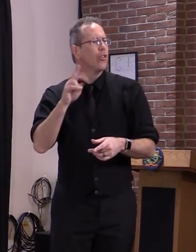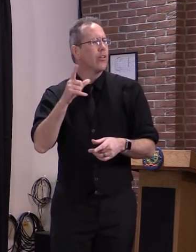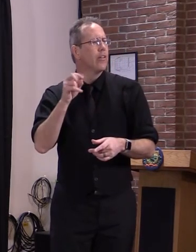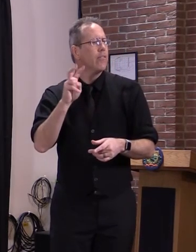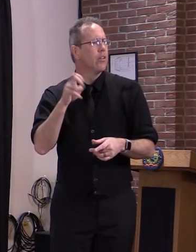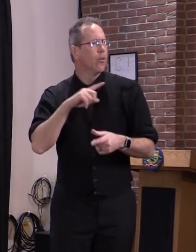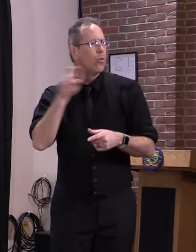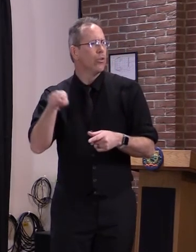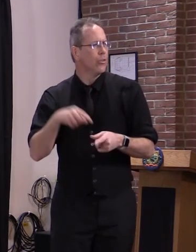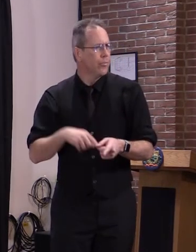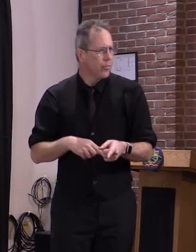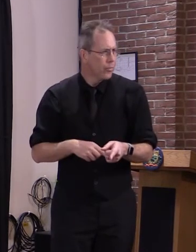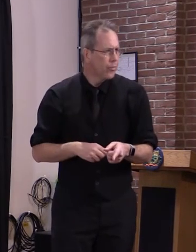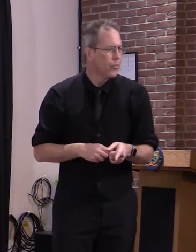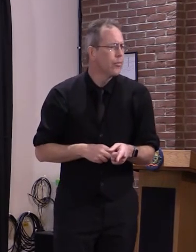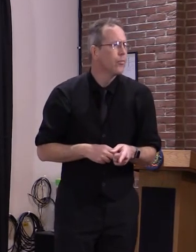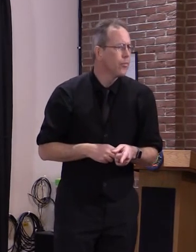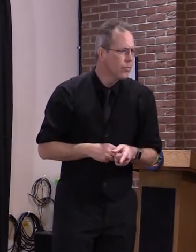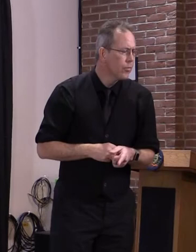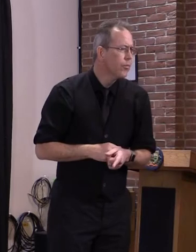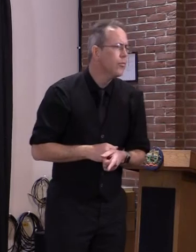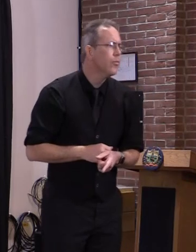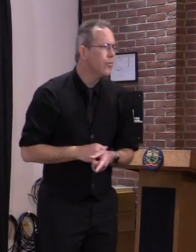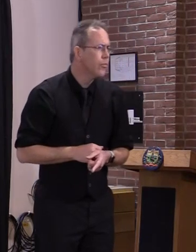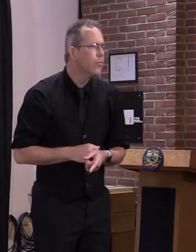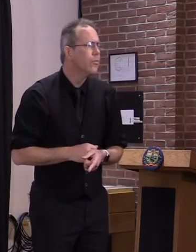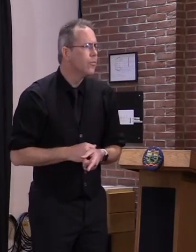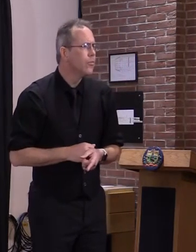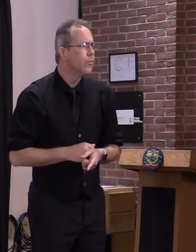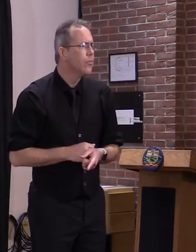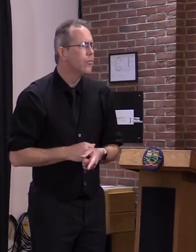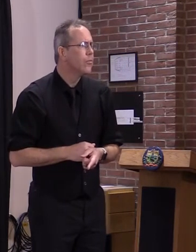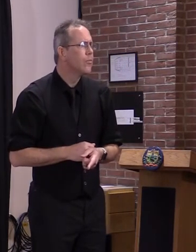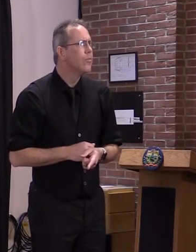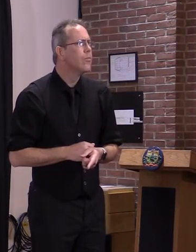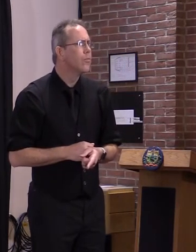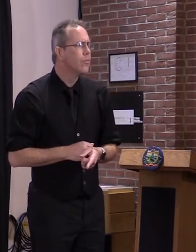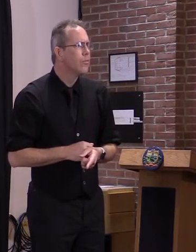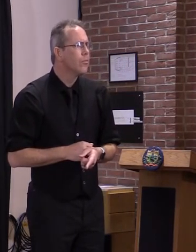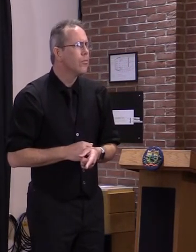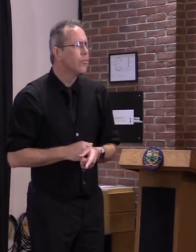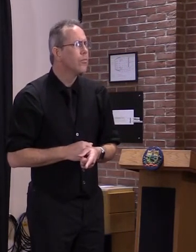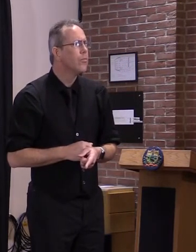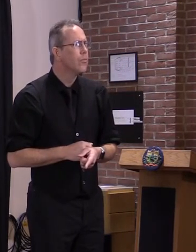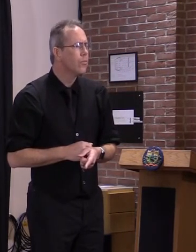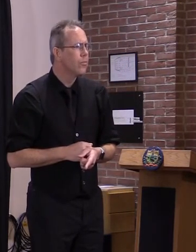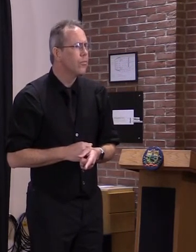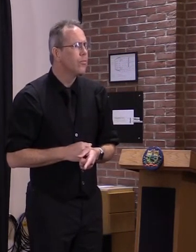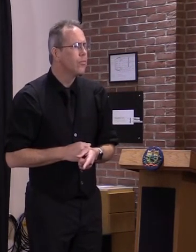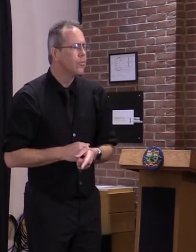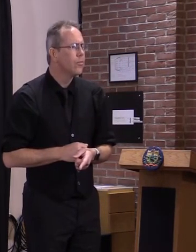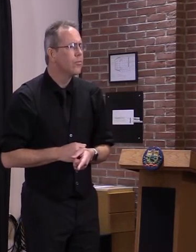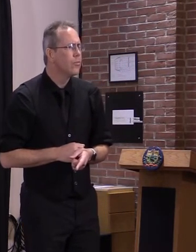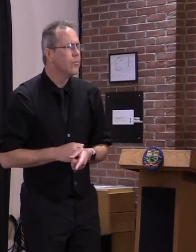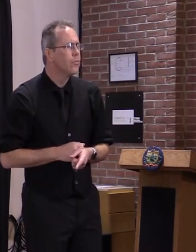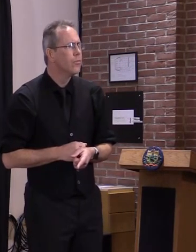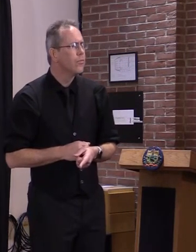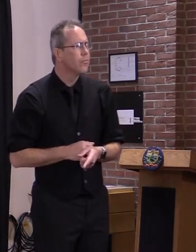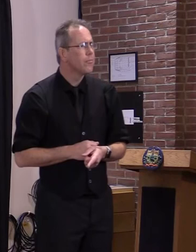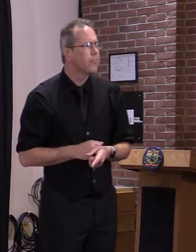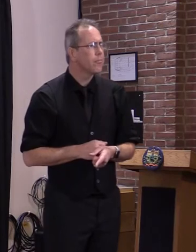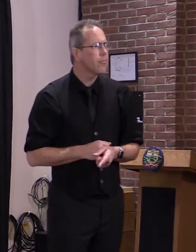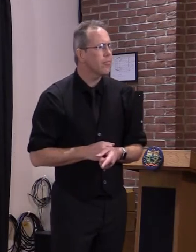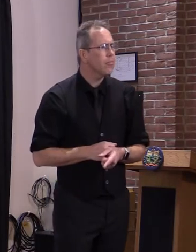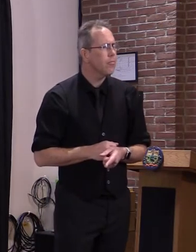pharmacies, doctor's prescriptions, treatment for COVID-19, and I may have missed it, but I wondered